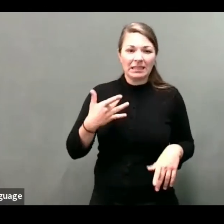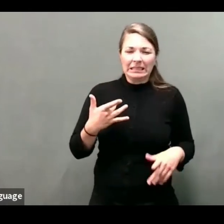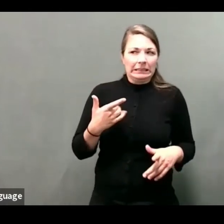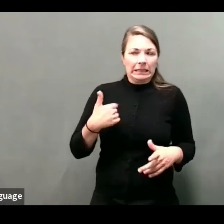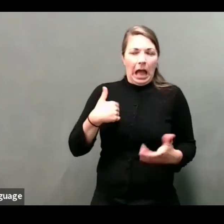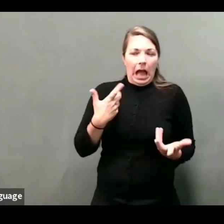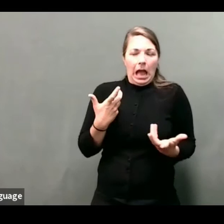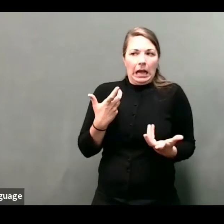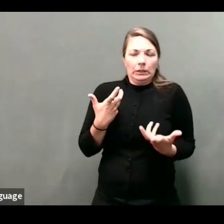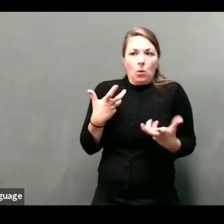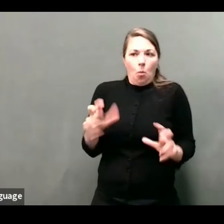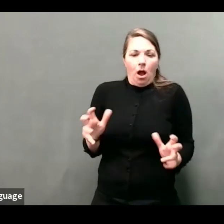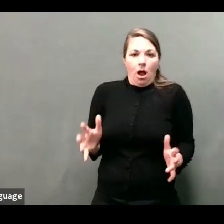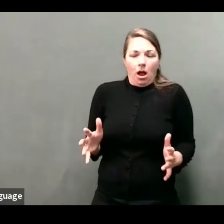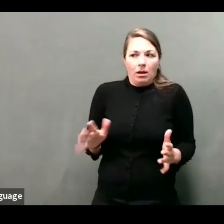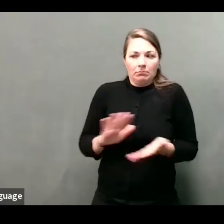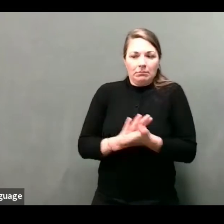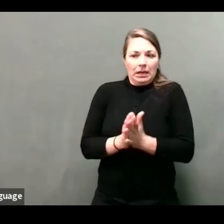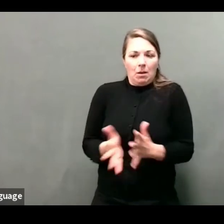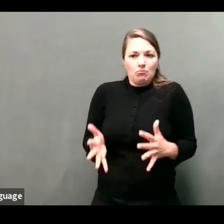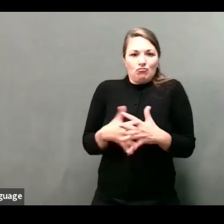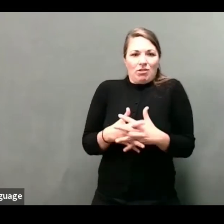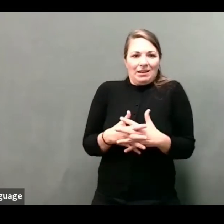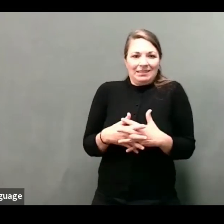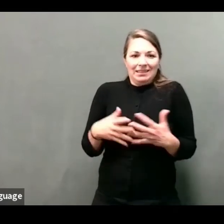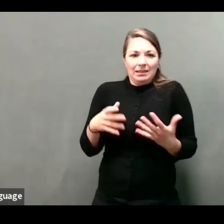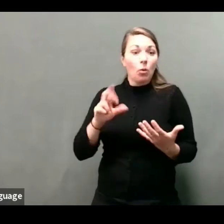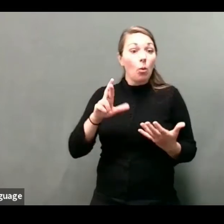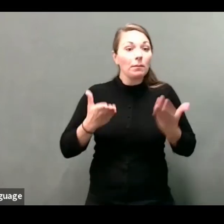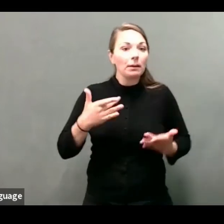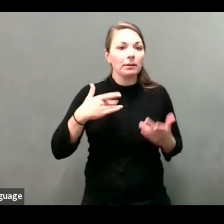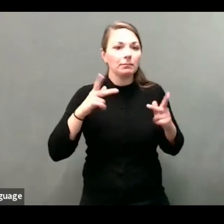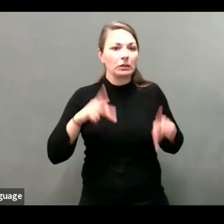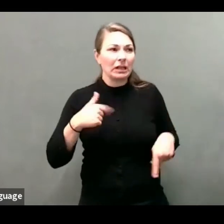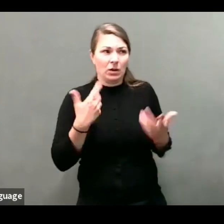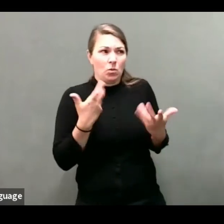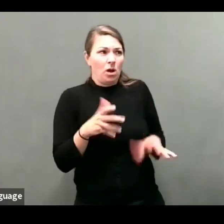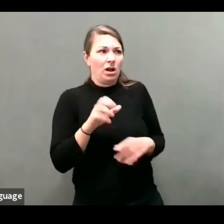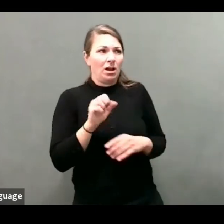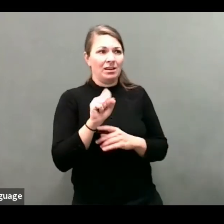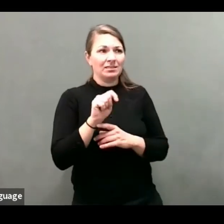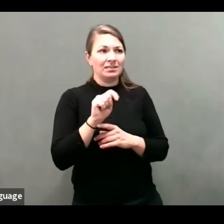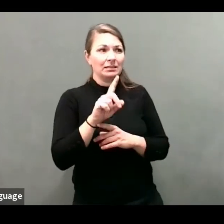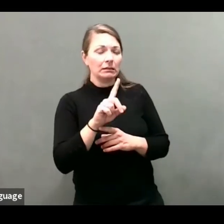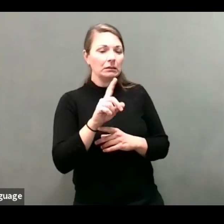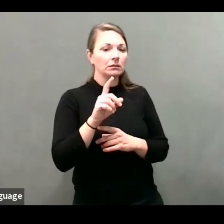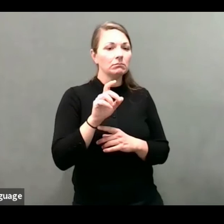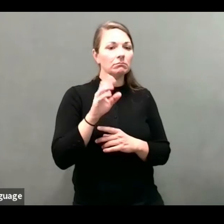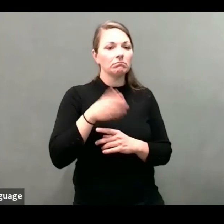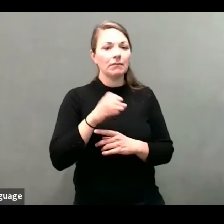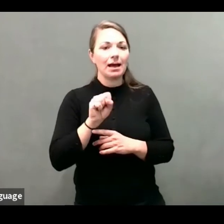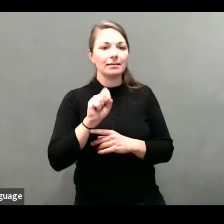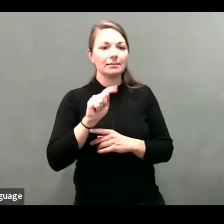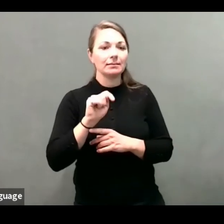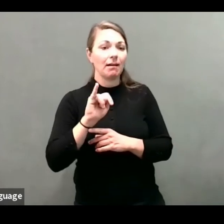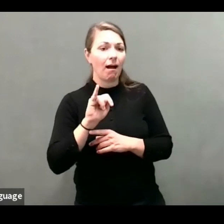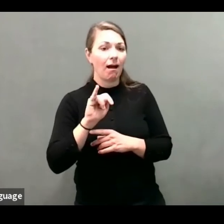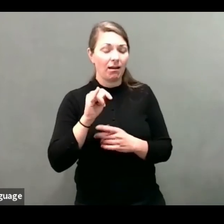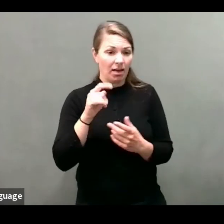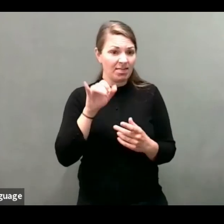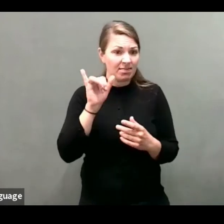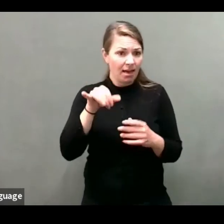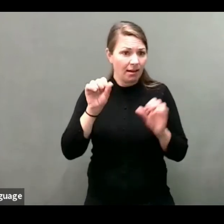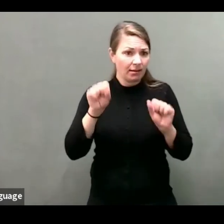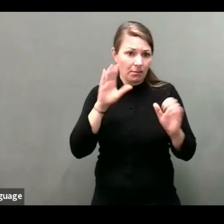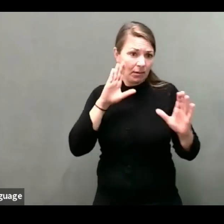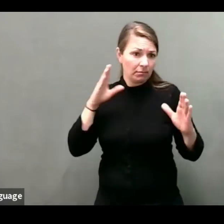them, or I'm just really worried about getting an STD or STI, that can also be the focus of the visit, and